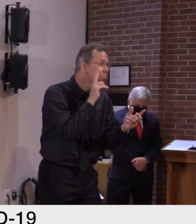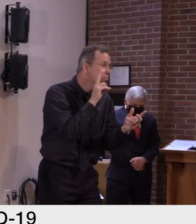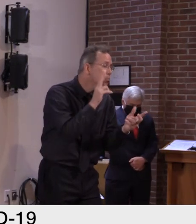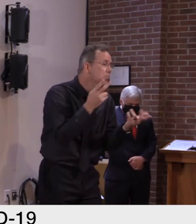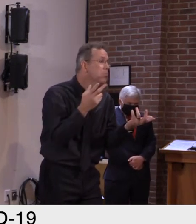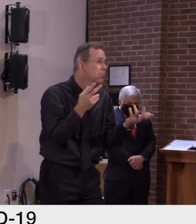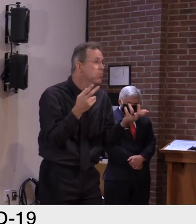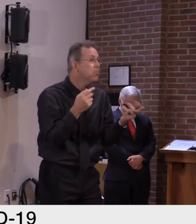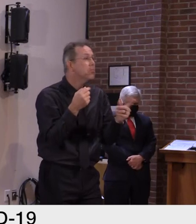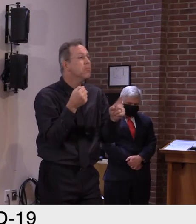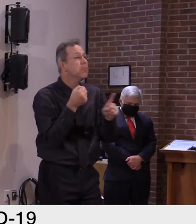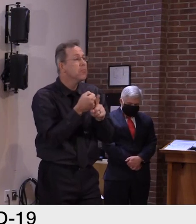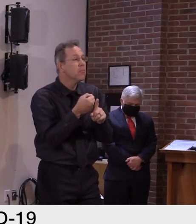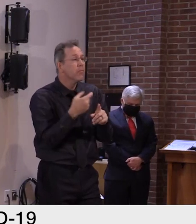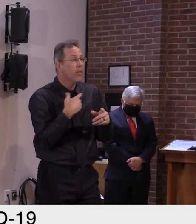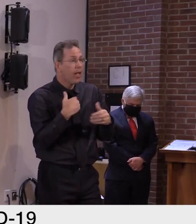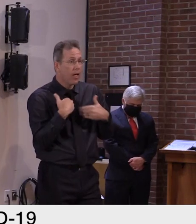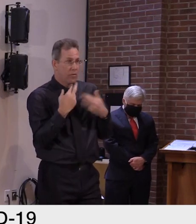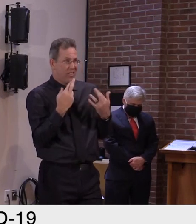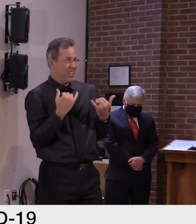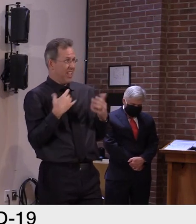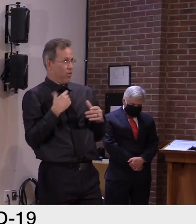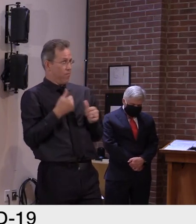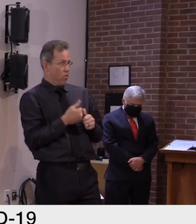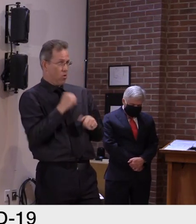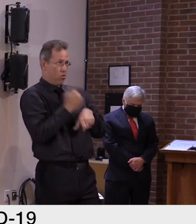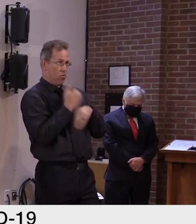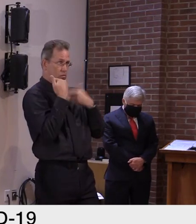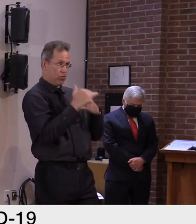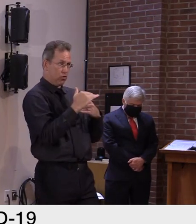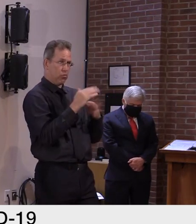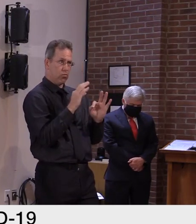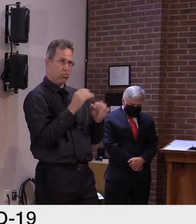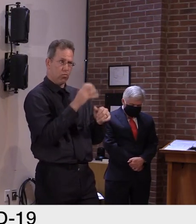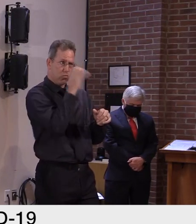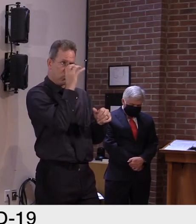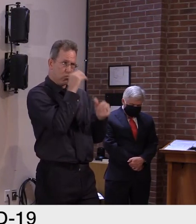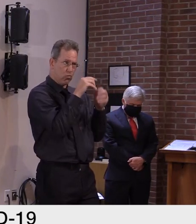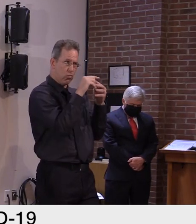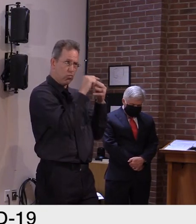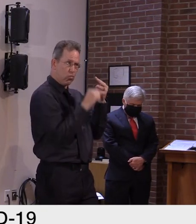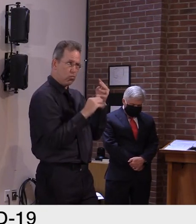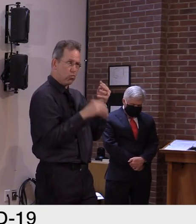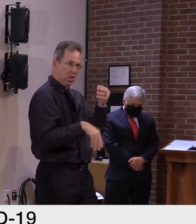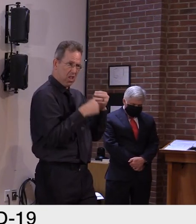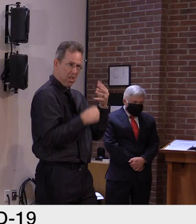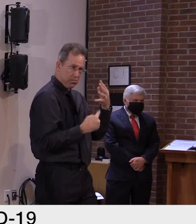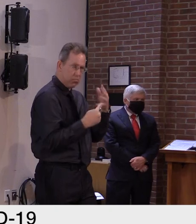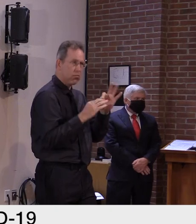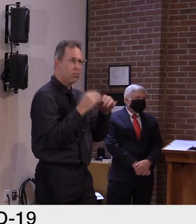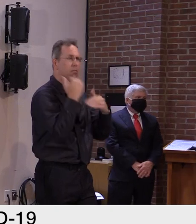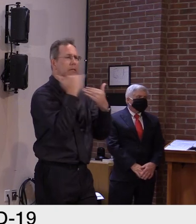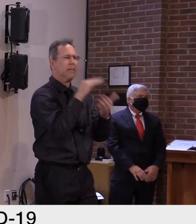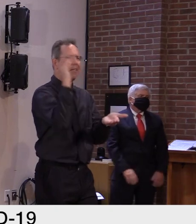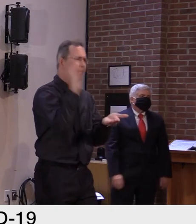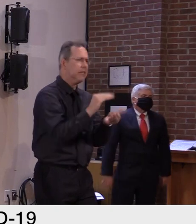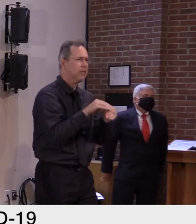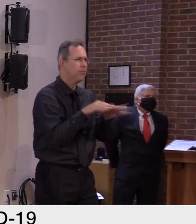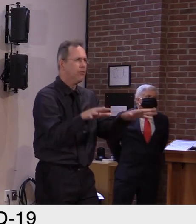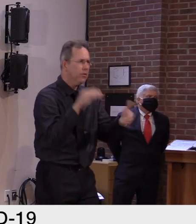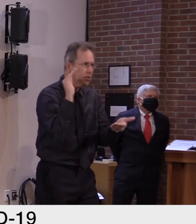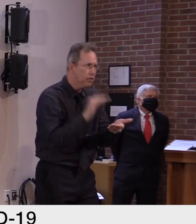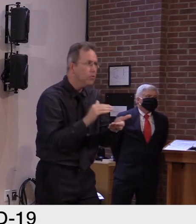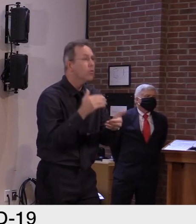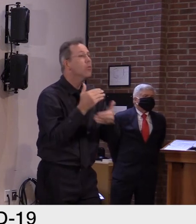the steps we're talking about today, that we mitigate the spread of the virus. That we'll work our way through this over the